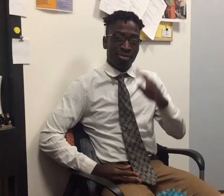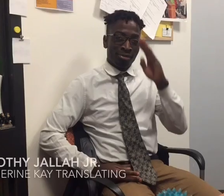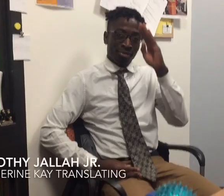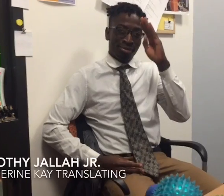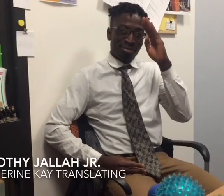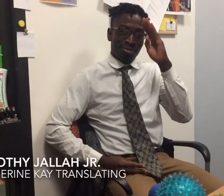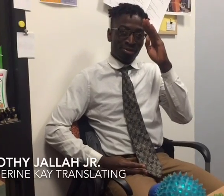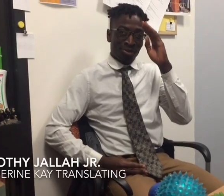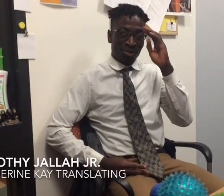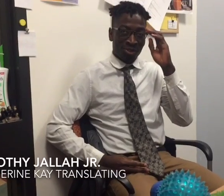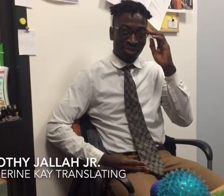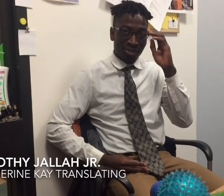Hi there.